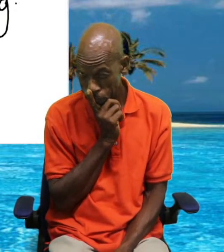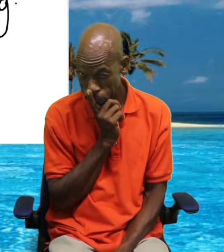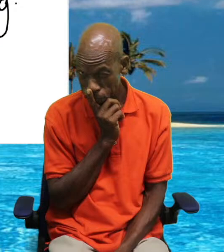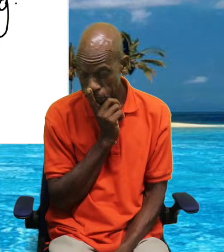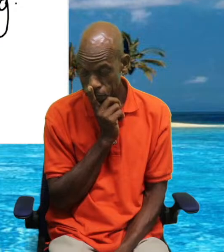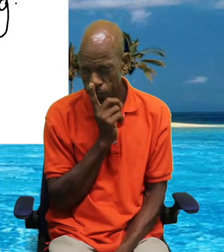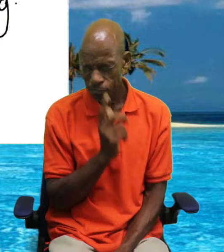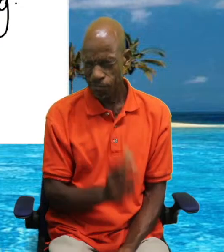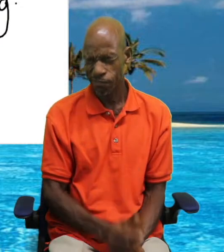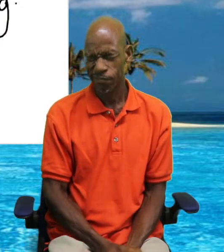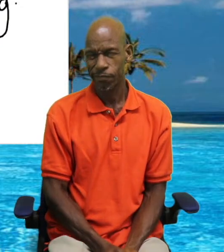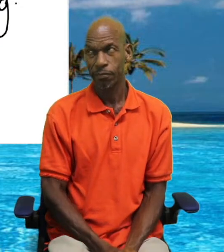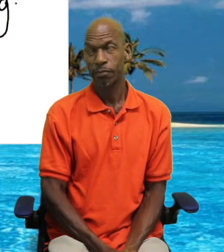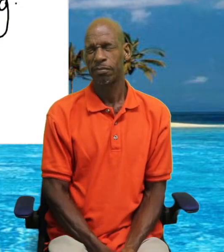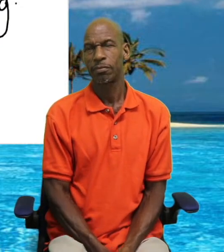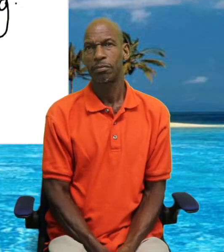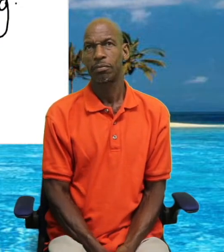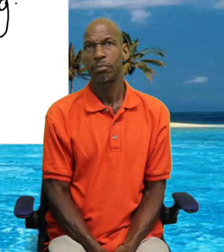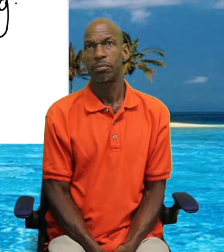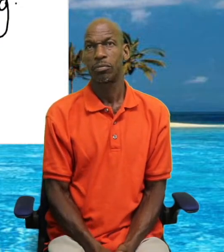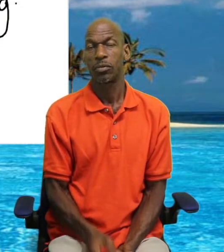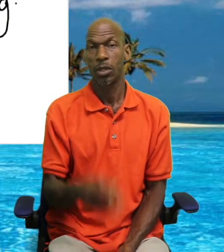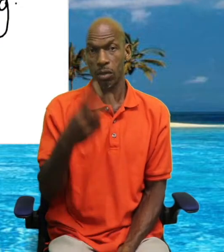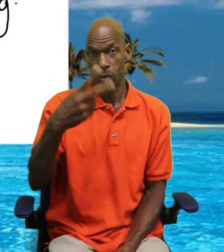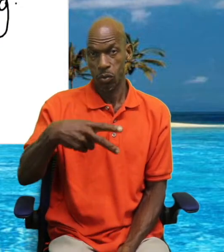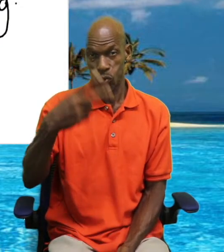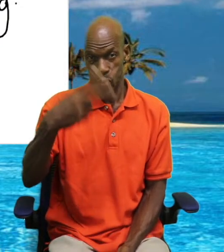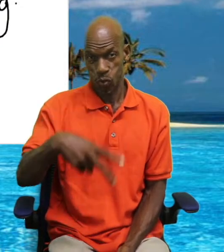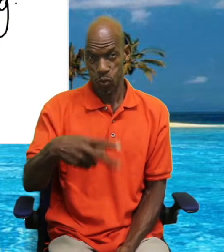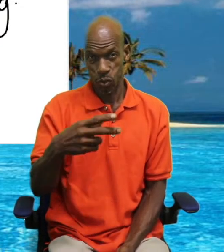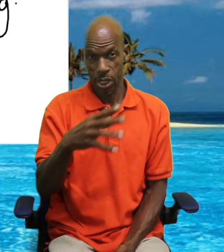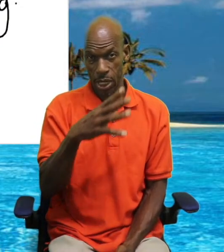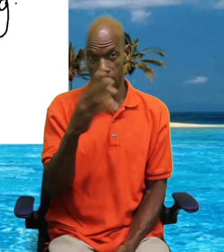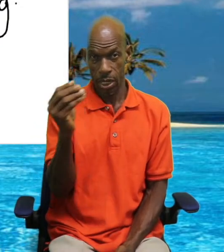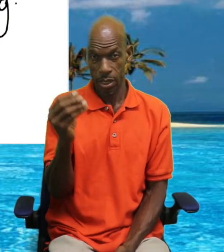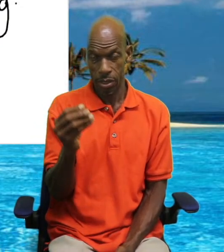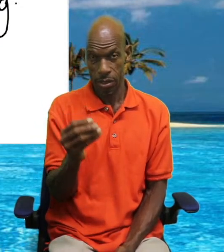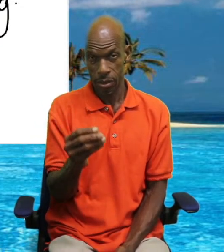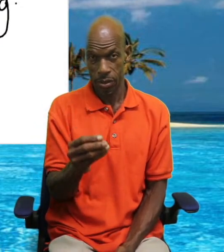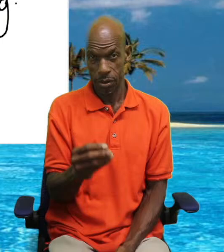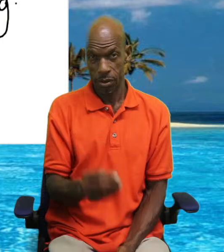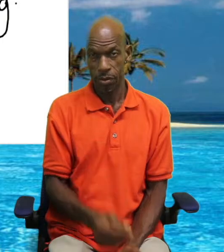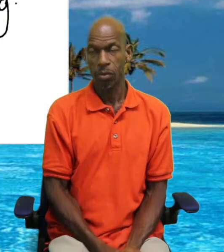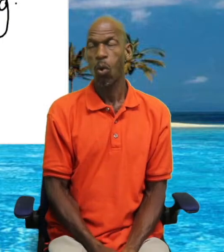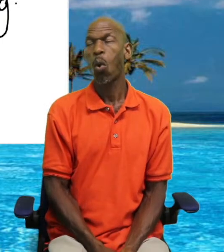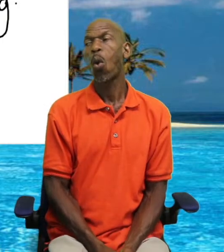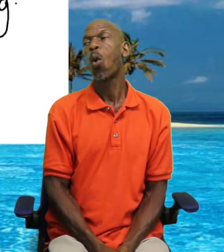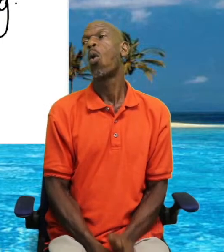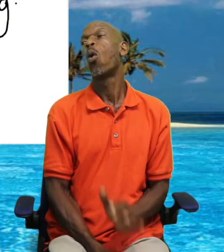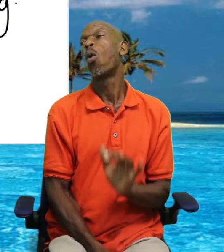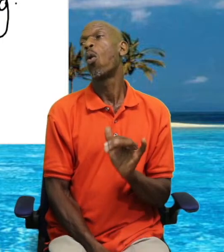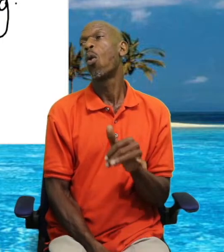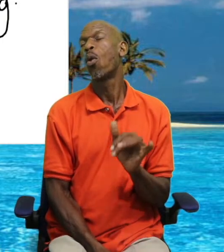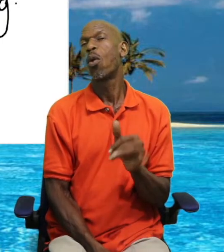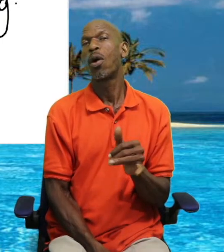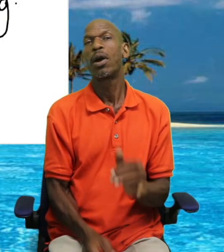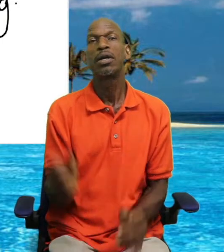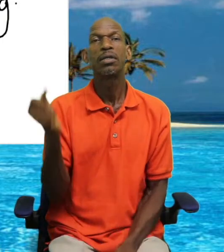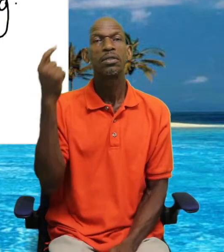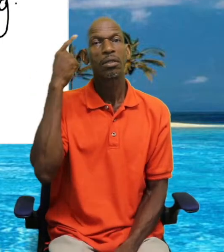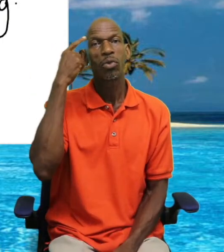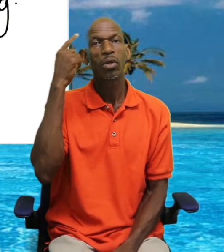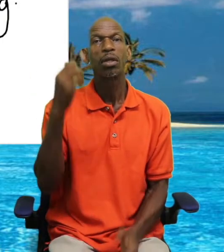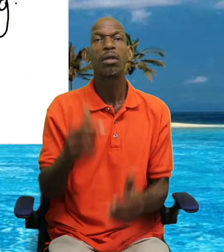Two of them is an. Selwyn says two of them is an. Sabriki, what do you say?